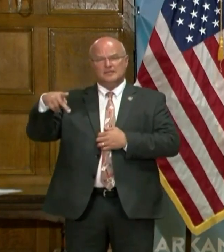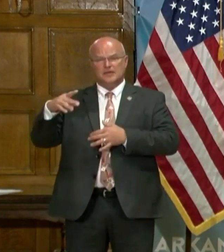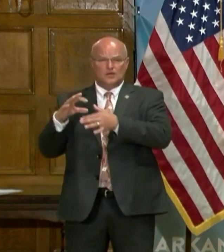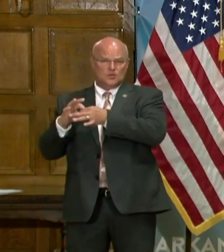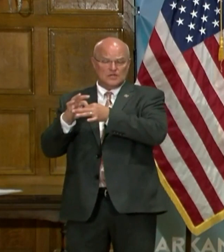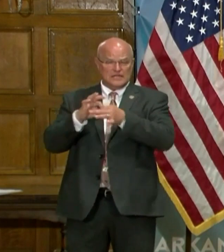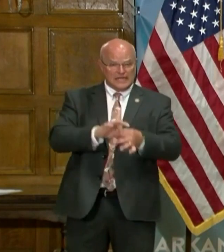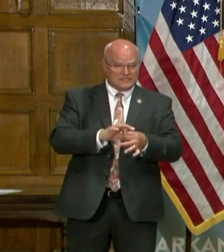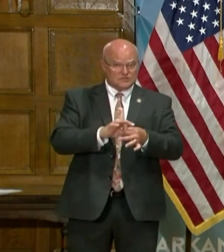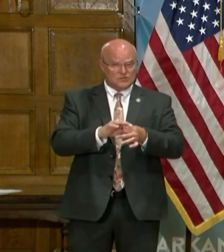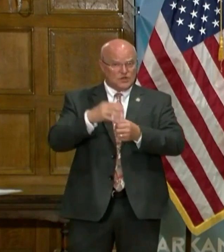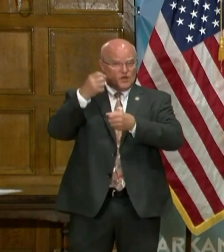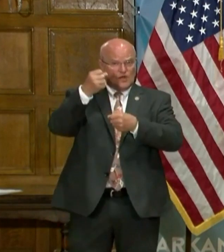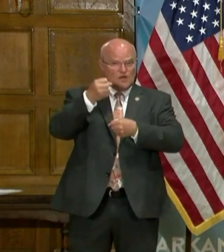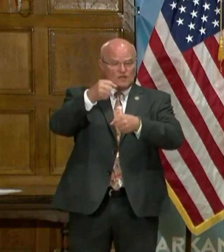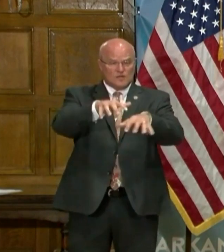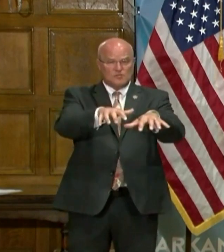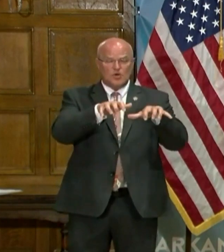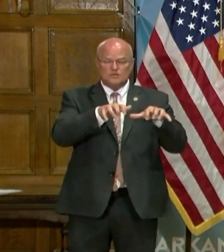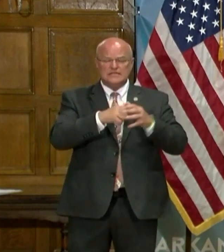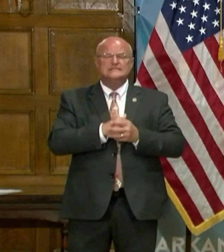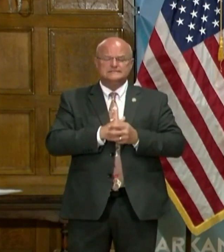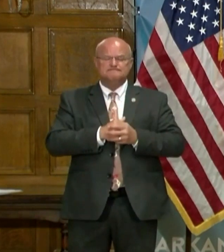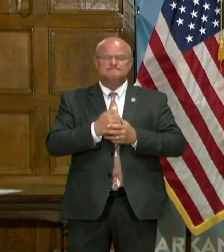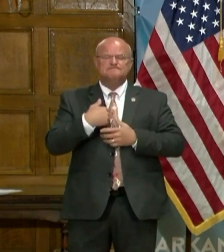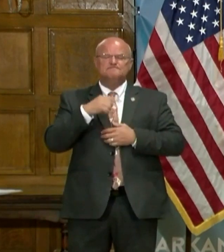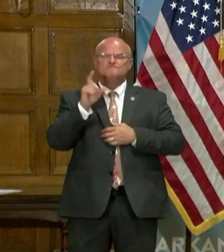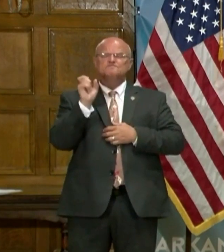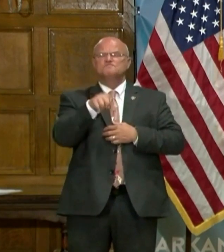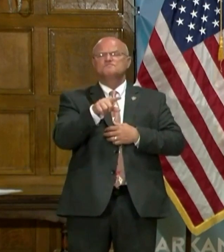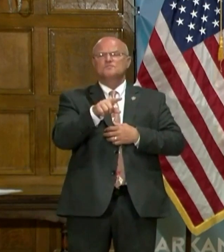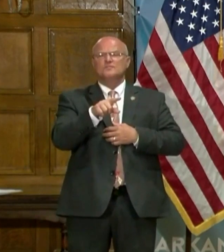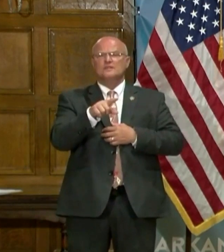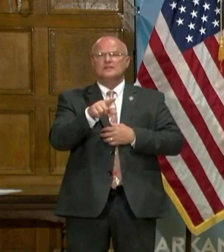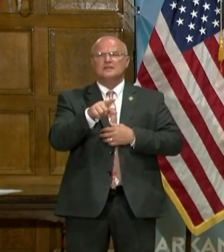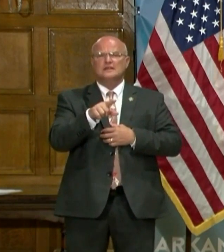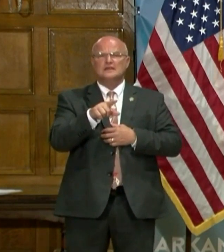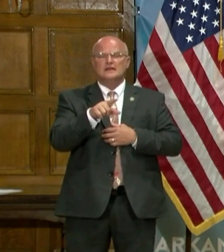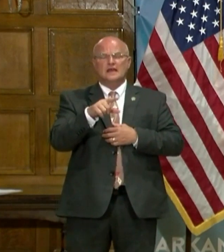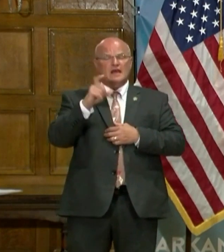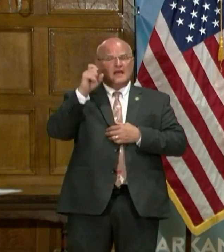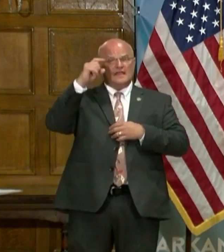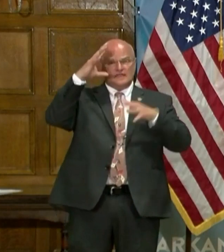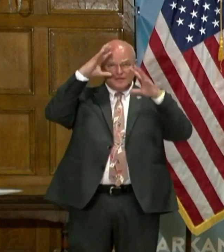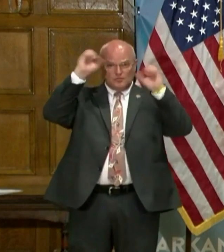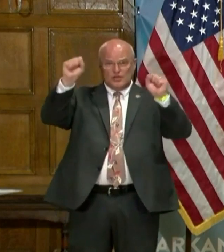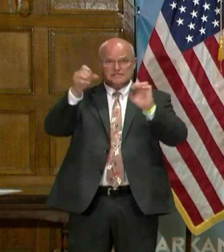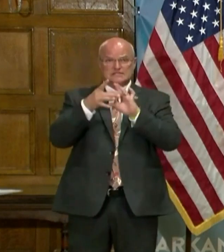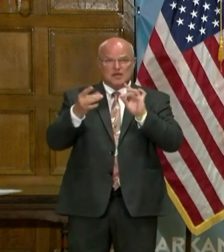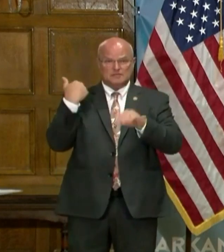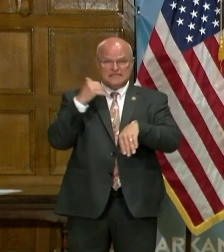Related to the protest, wanted to ask you, given the president's comments last